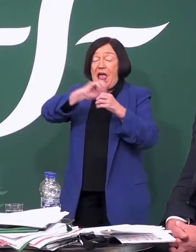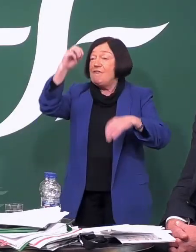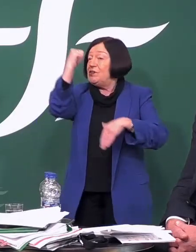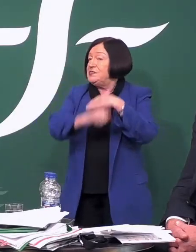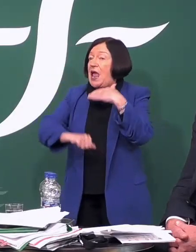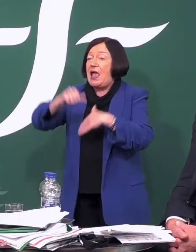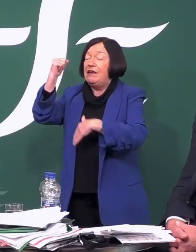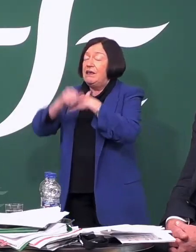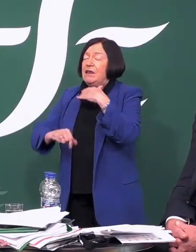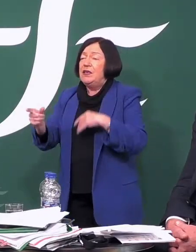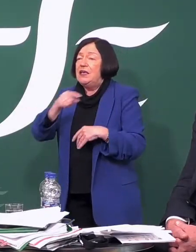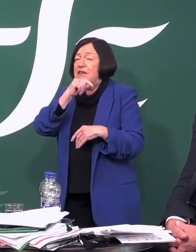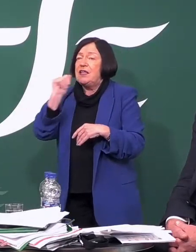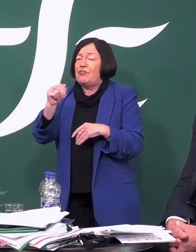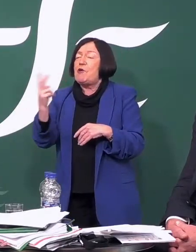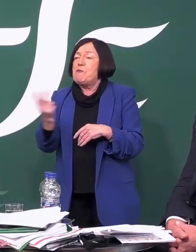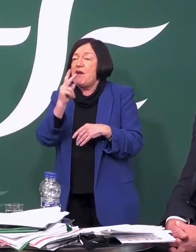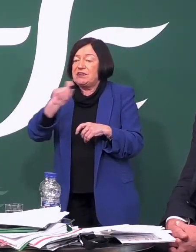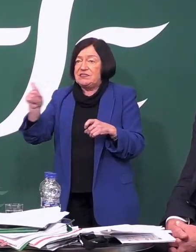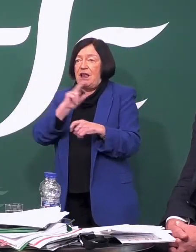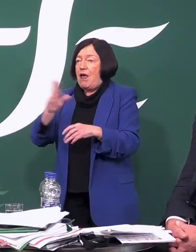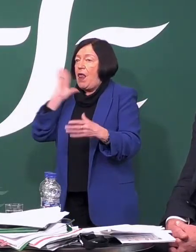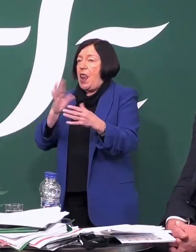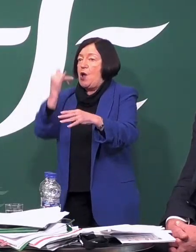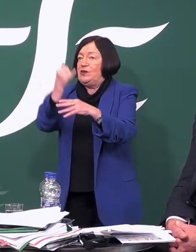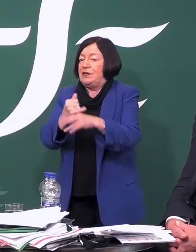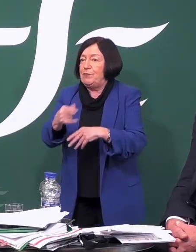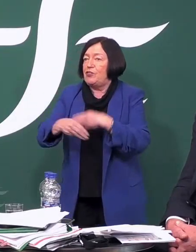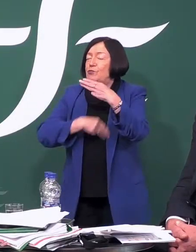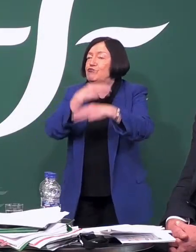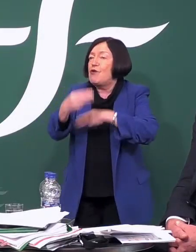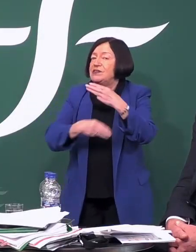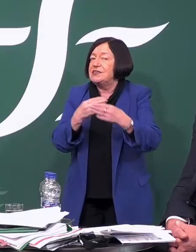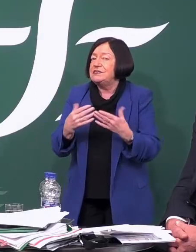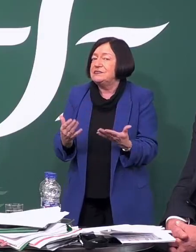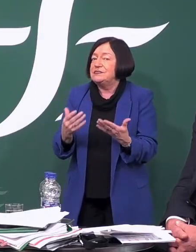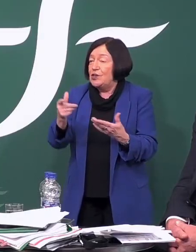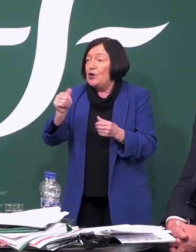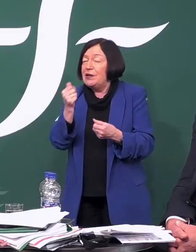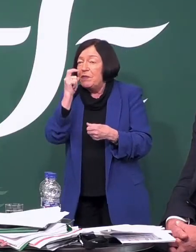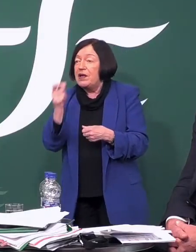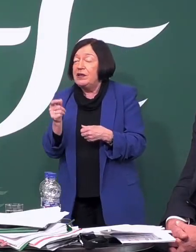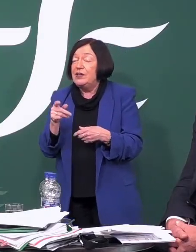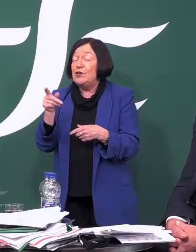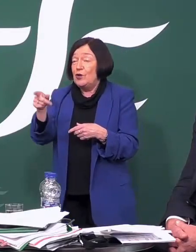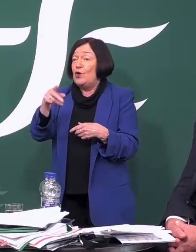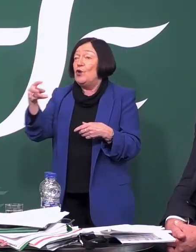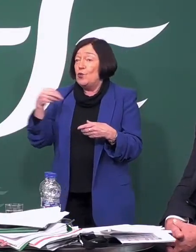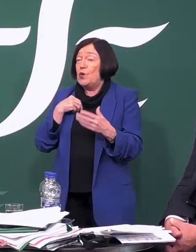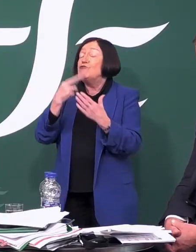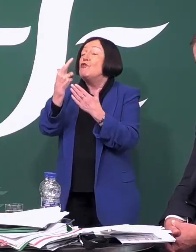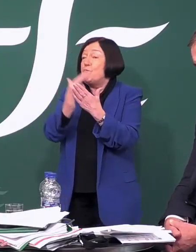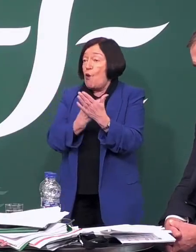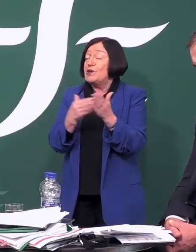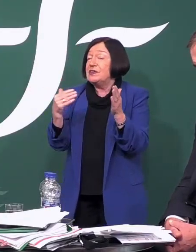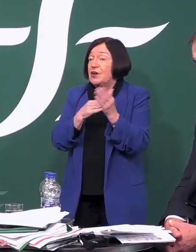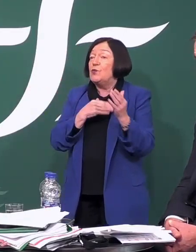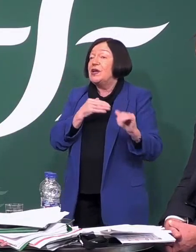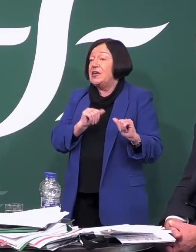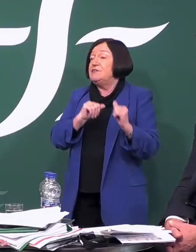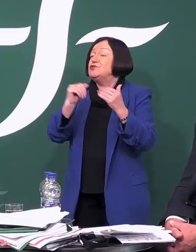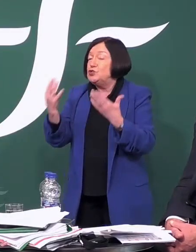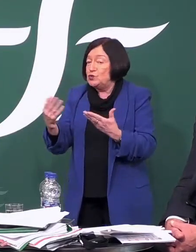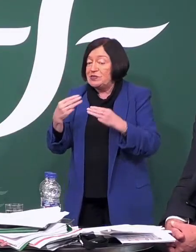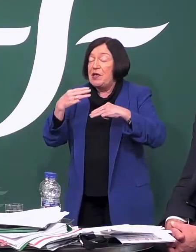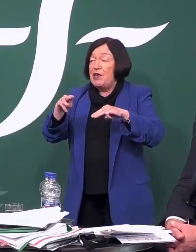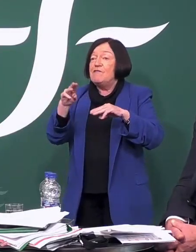them saying that their partners are still being kept outside of the process. So it is important to keep an eye on that. Yes, we were reporting against it. We introduced a mechanism for